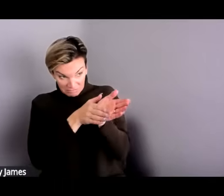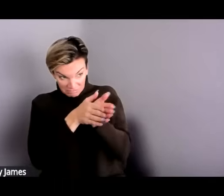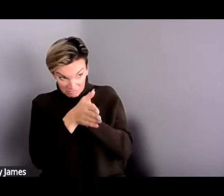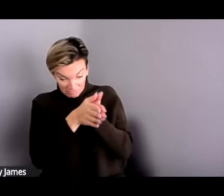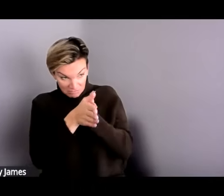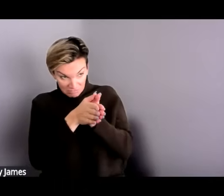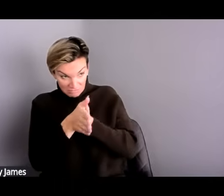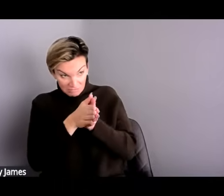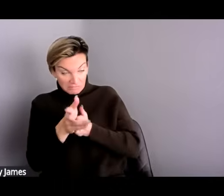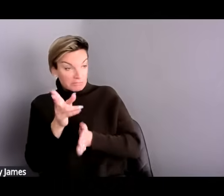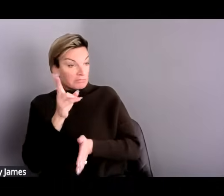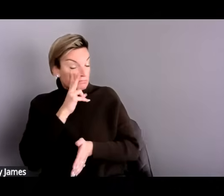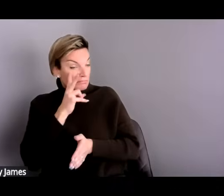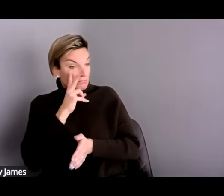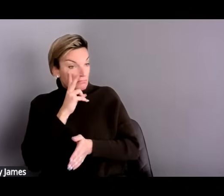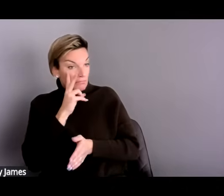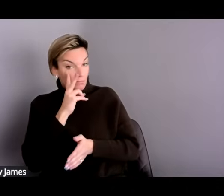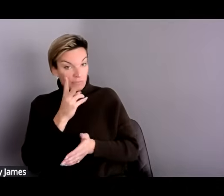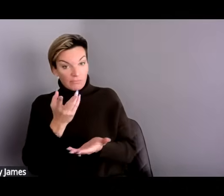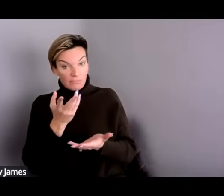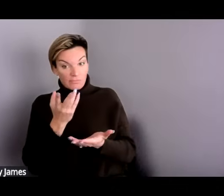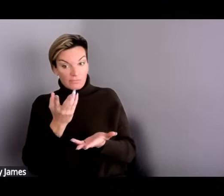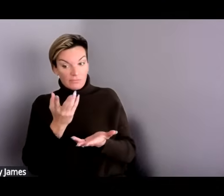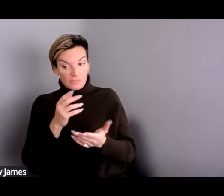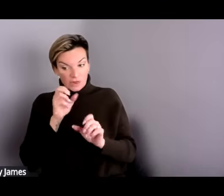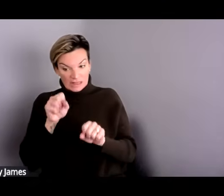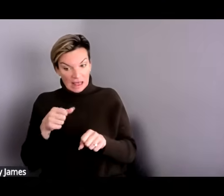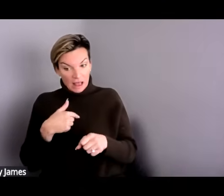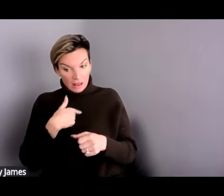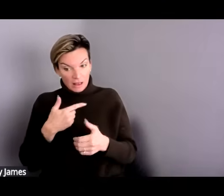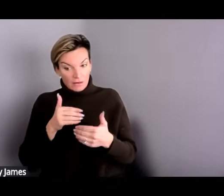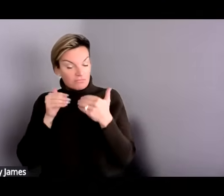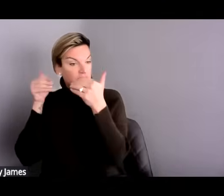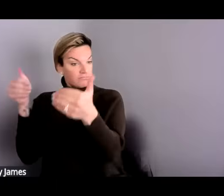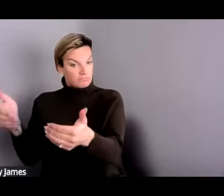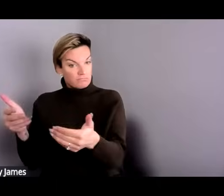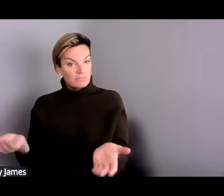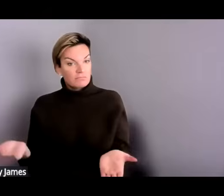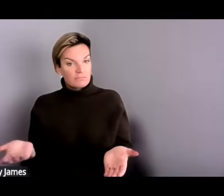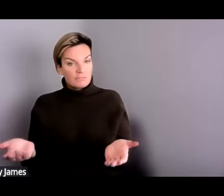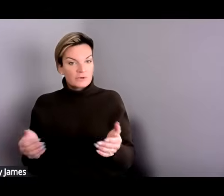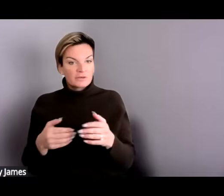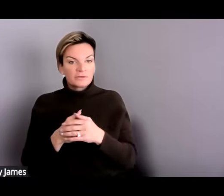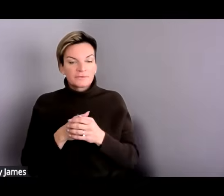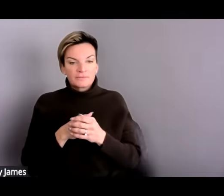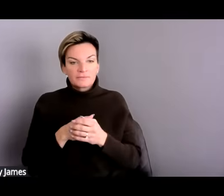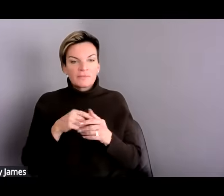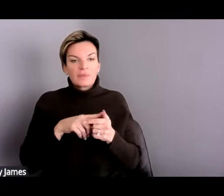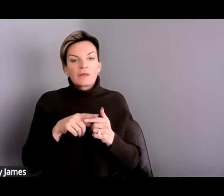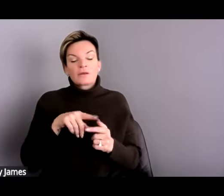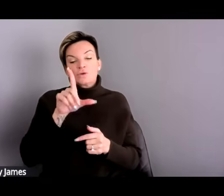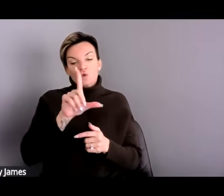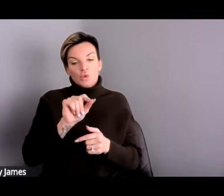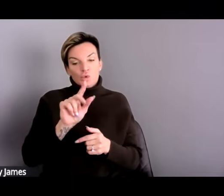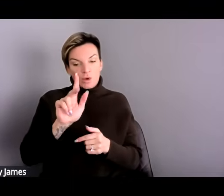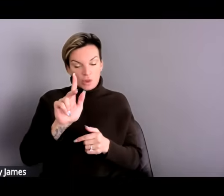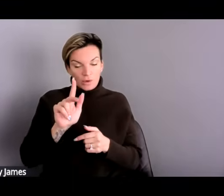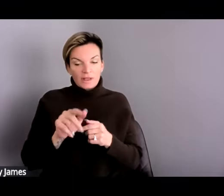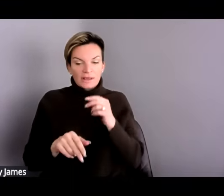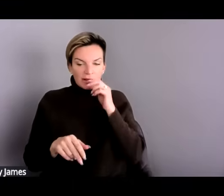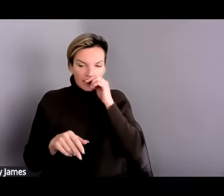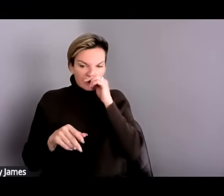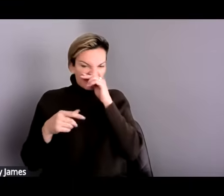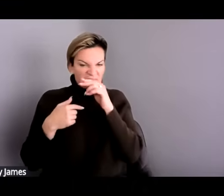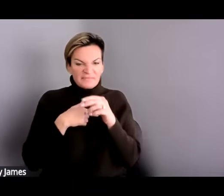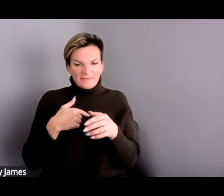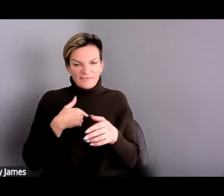exploring options and trying to get to that point of a draft. From there in 23, when we had a finalized draft,